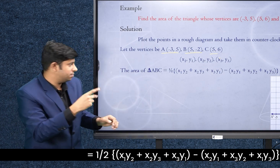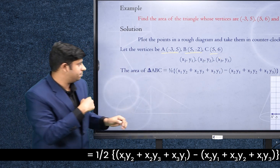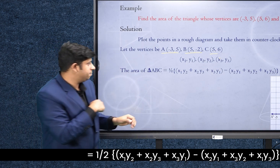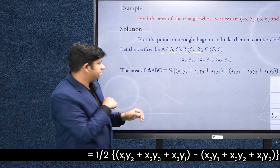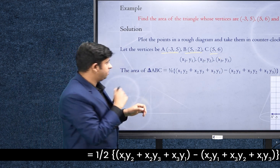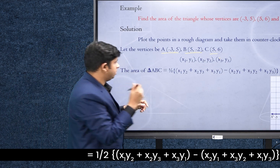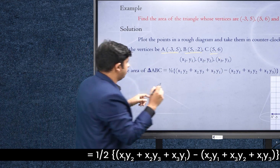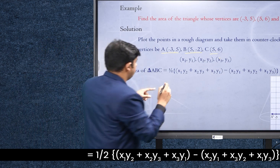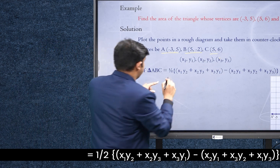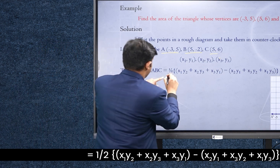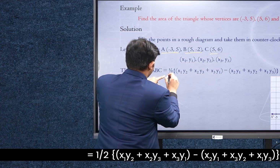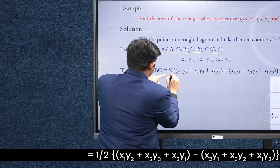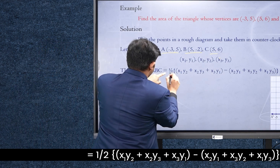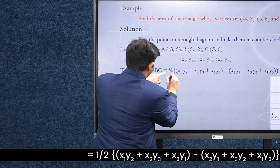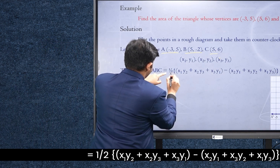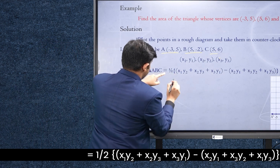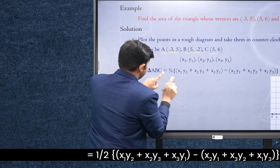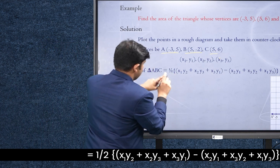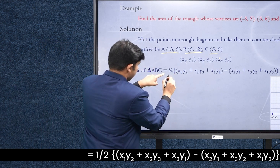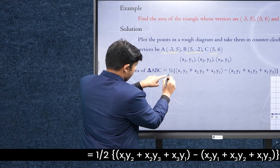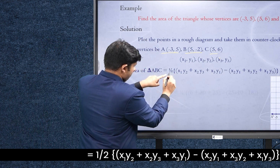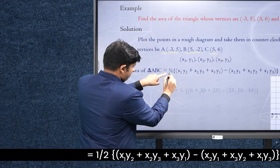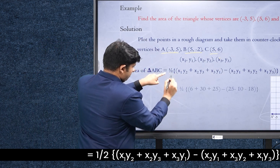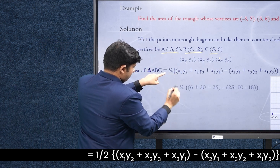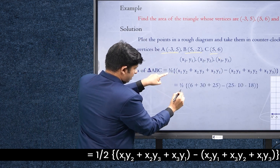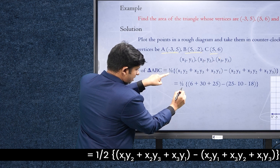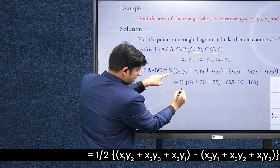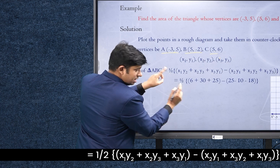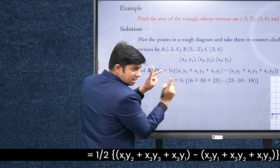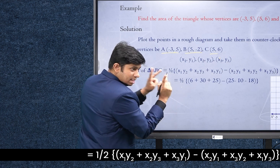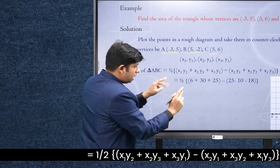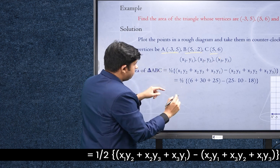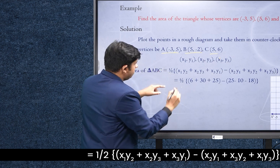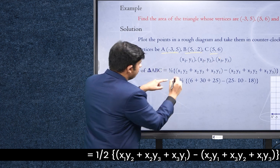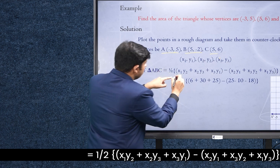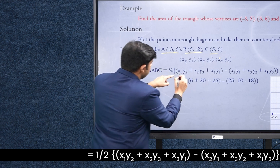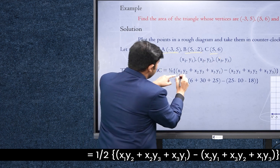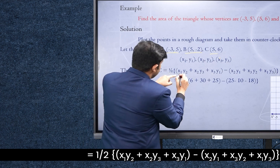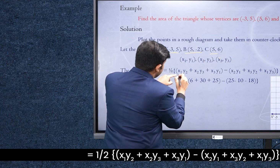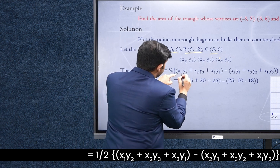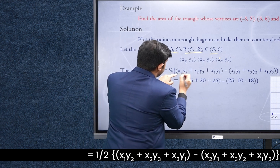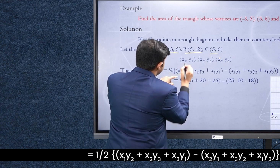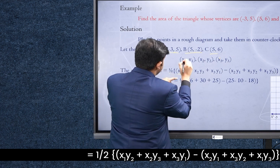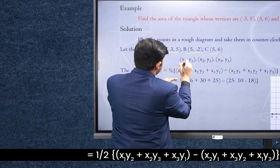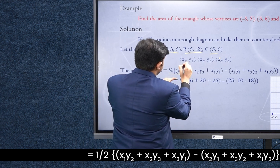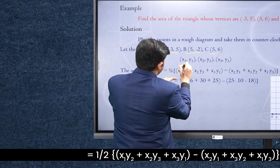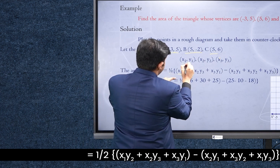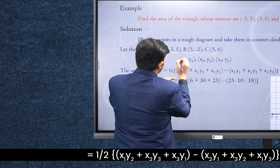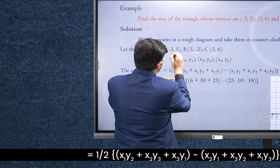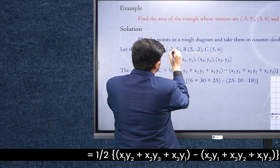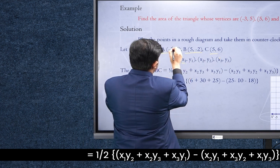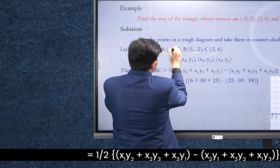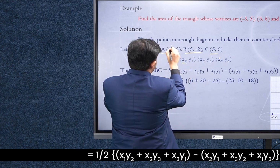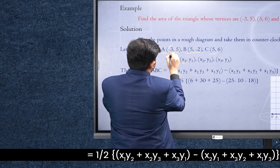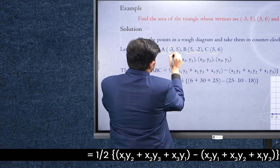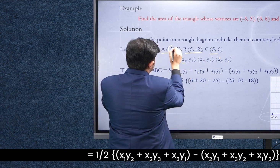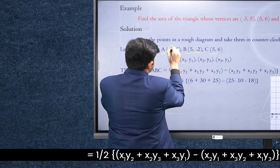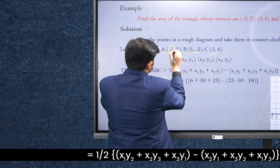y3 plus x3 into y1 minus x2 into y1 plus x3 into y2 plus x1 into